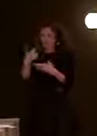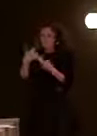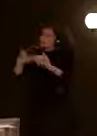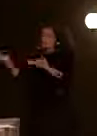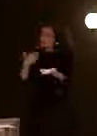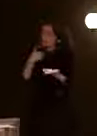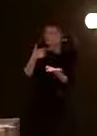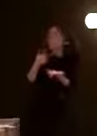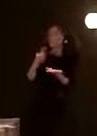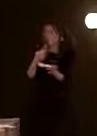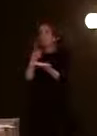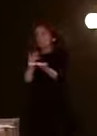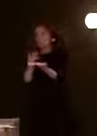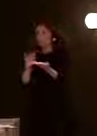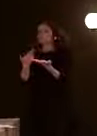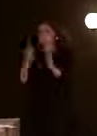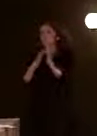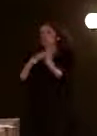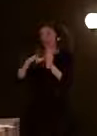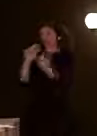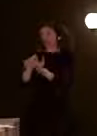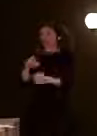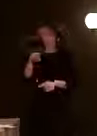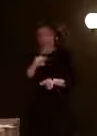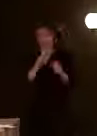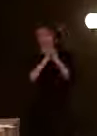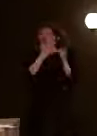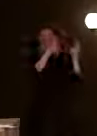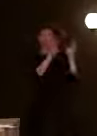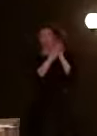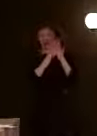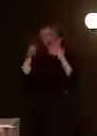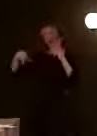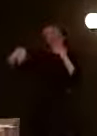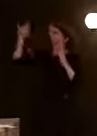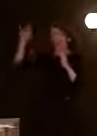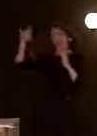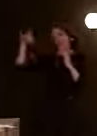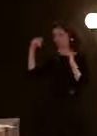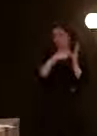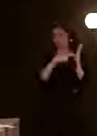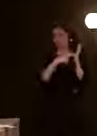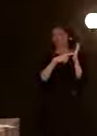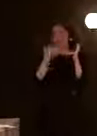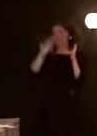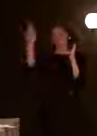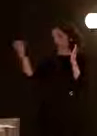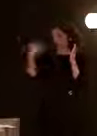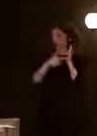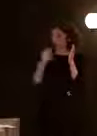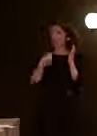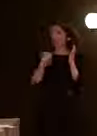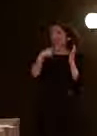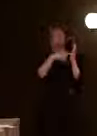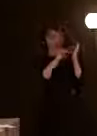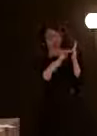is absolutely amazing, and it talks about how to develop intrinsic motivation, meaning how can